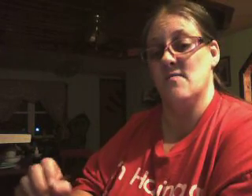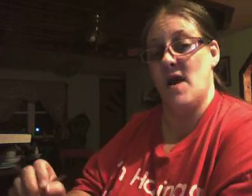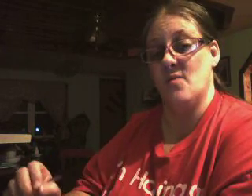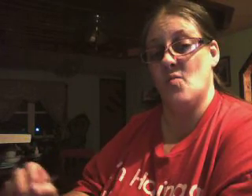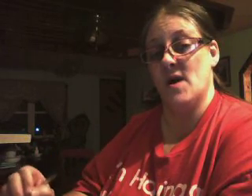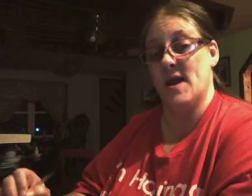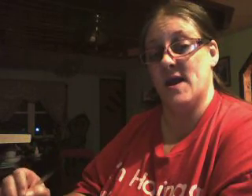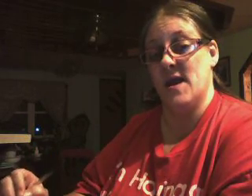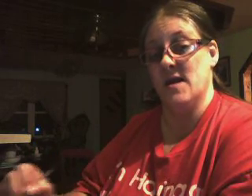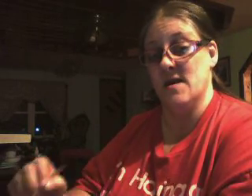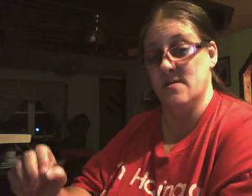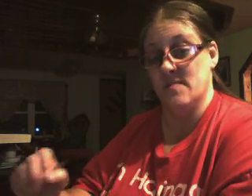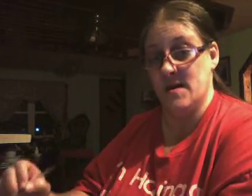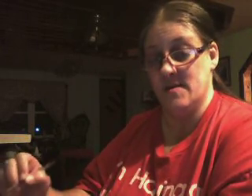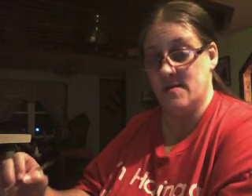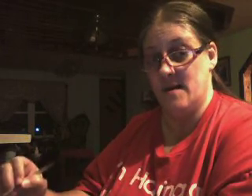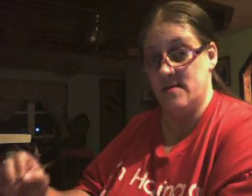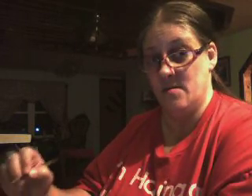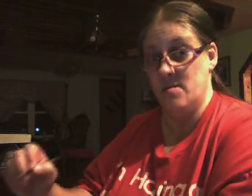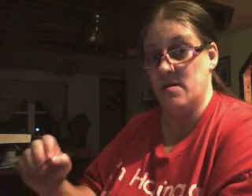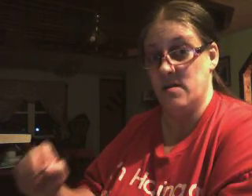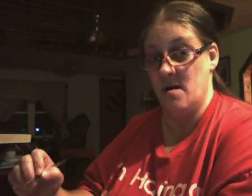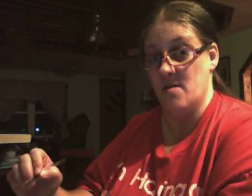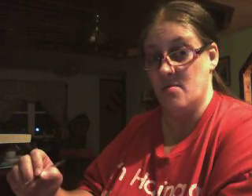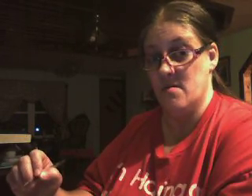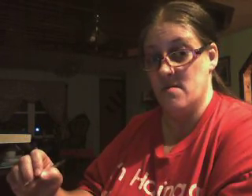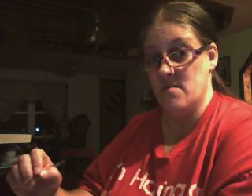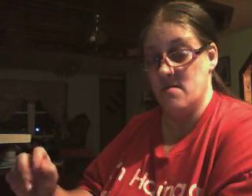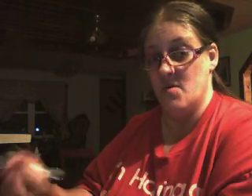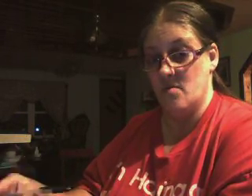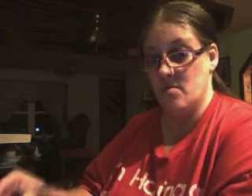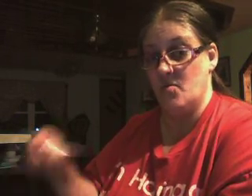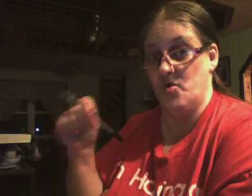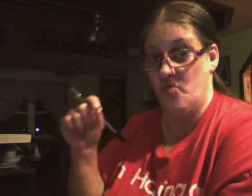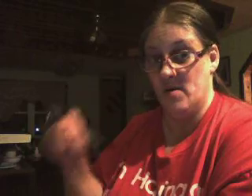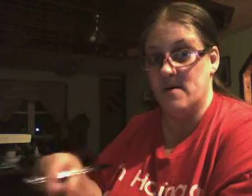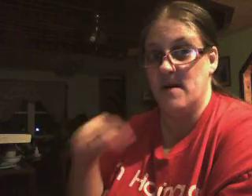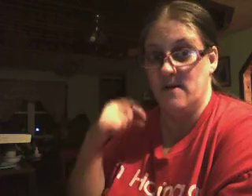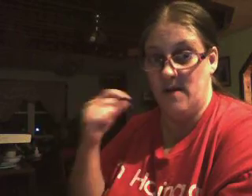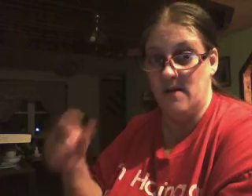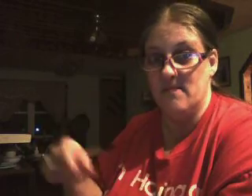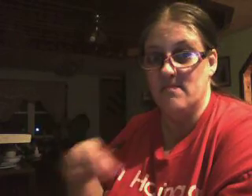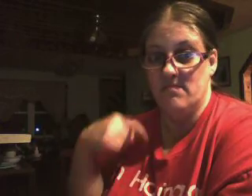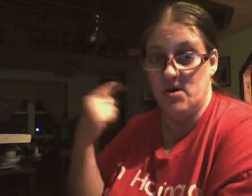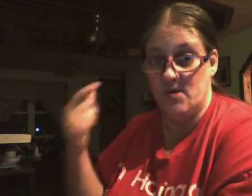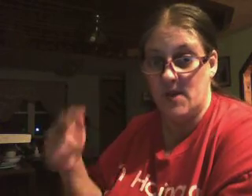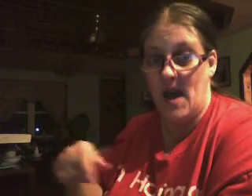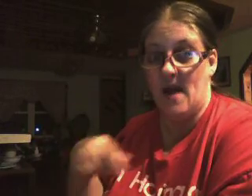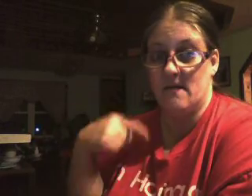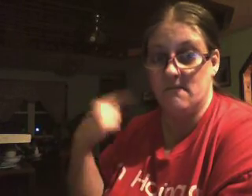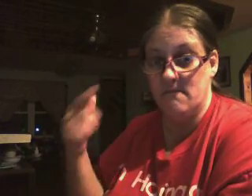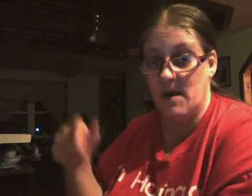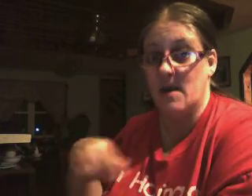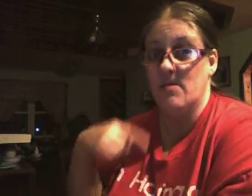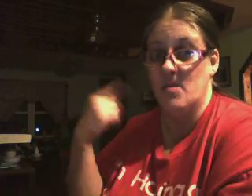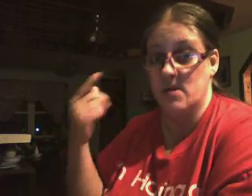and write what kind of candy it is on the inside so you could know which ones to get and eat that you would like, and leave the